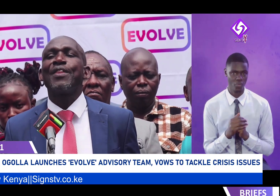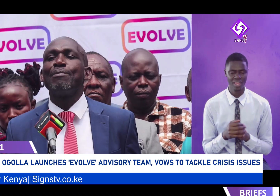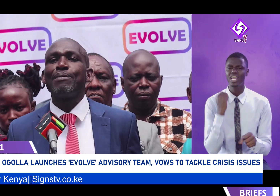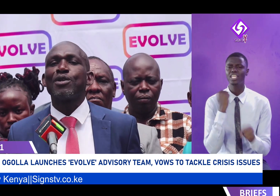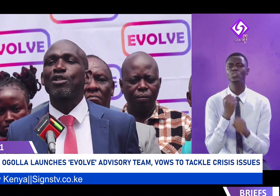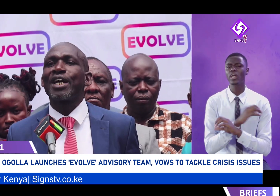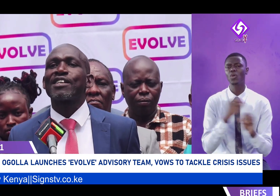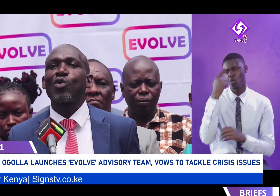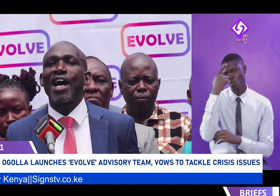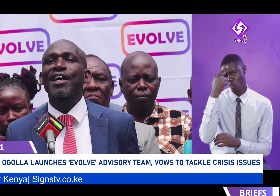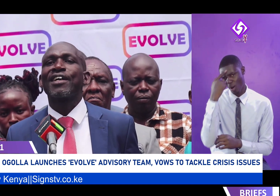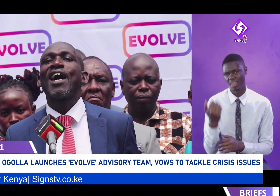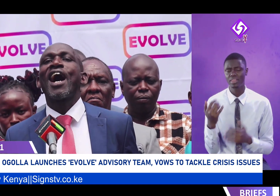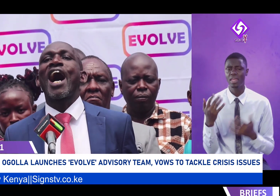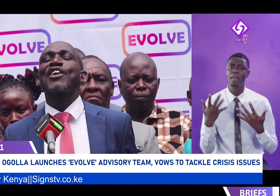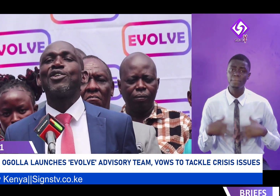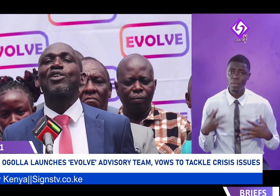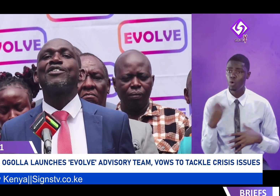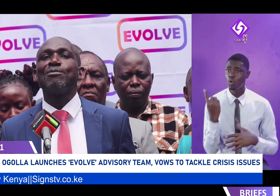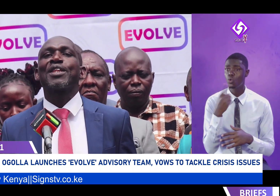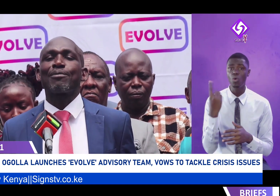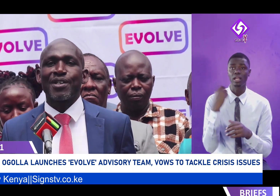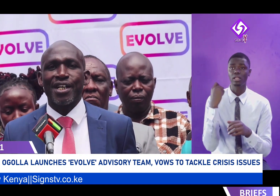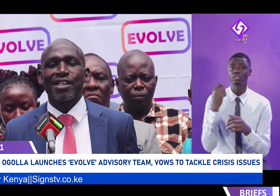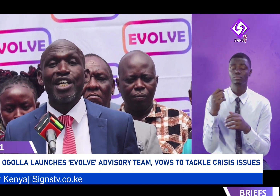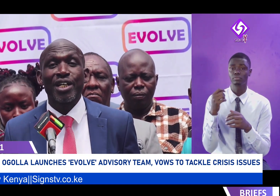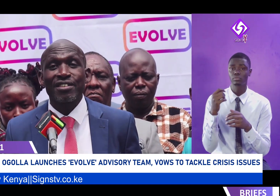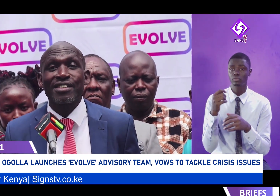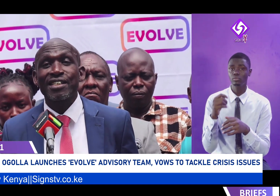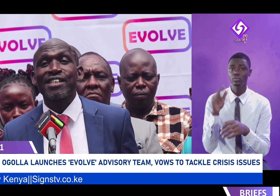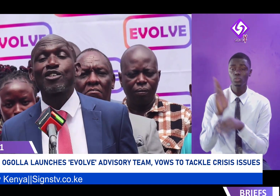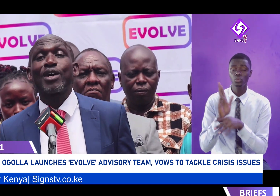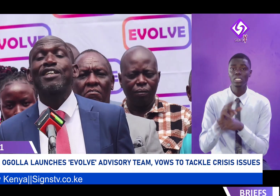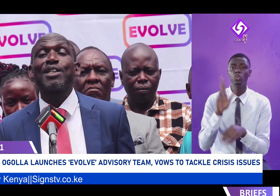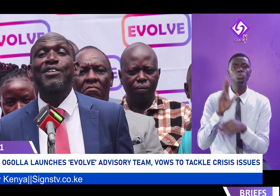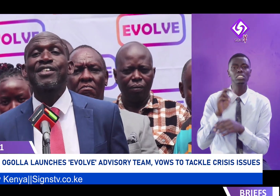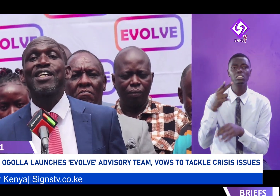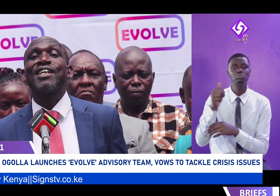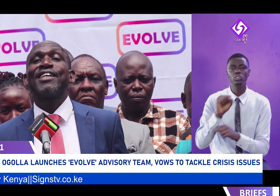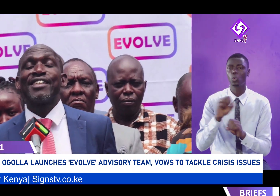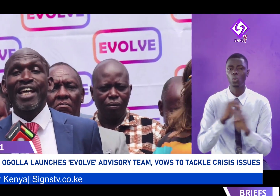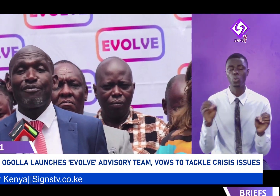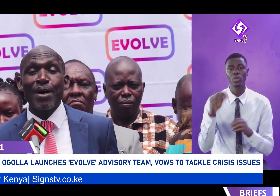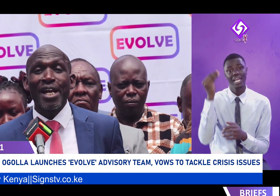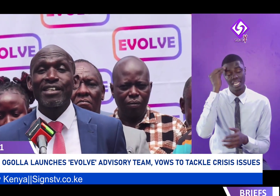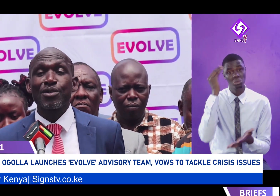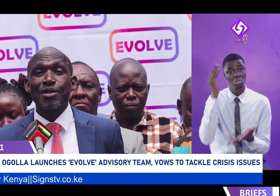the people who should make it work are not consuming that product. Education sector is not working because the families of